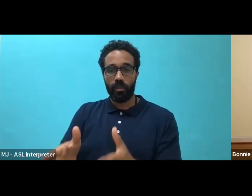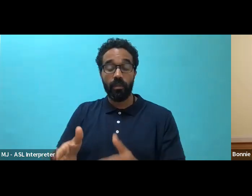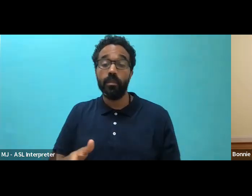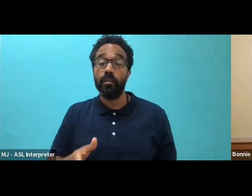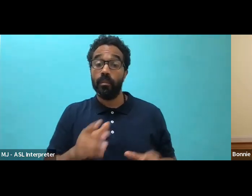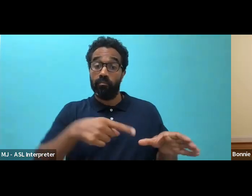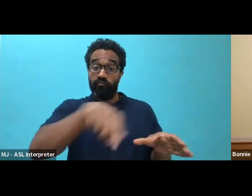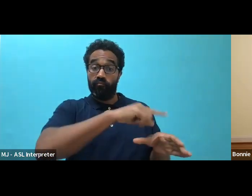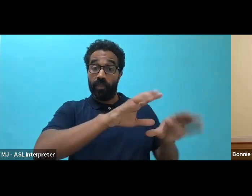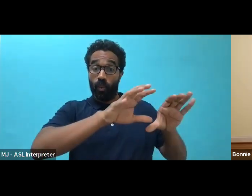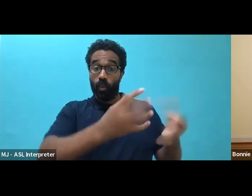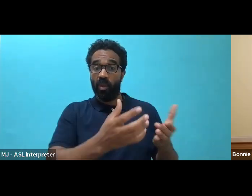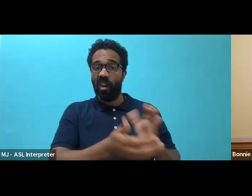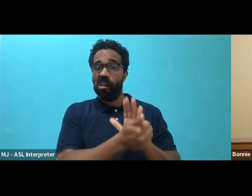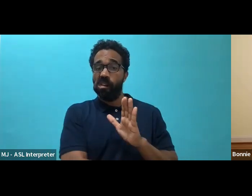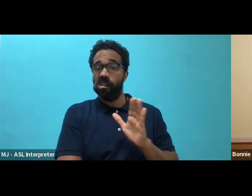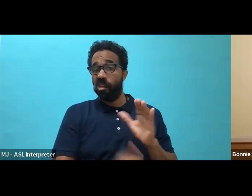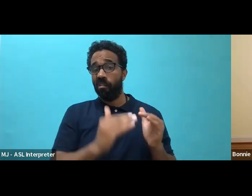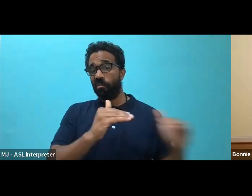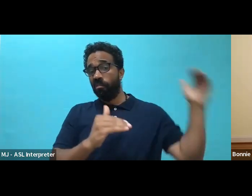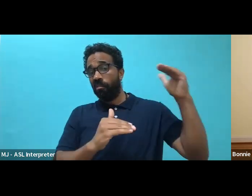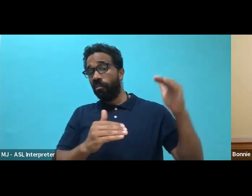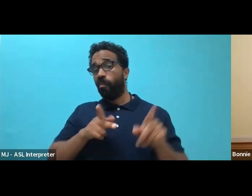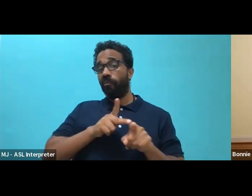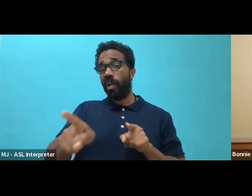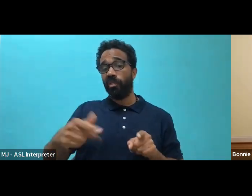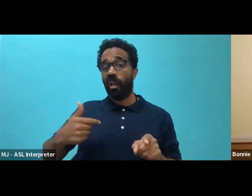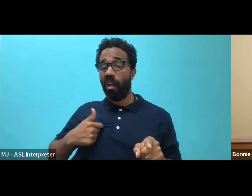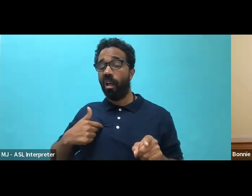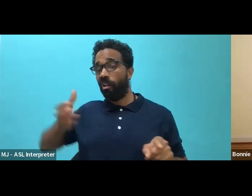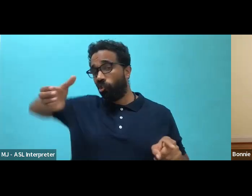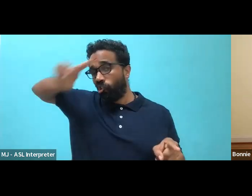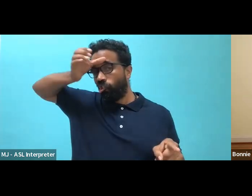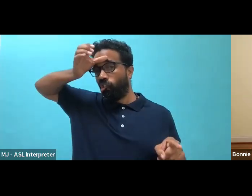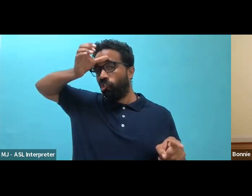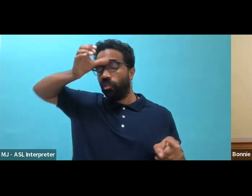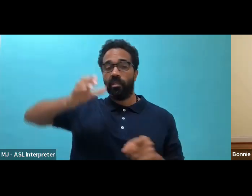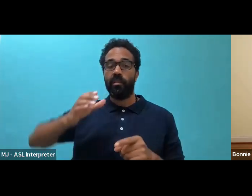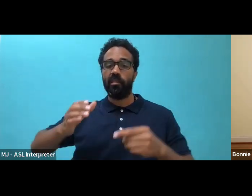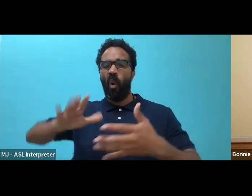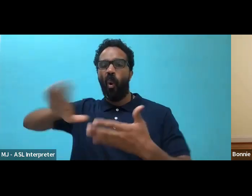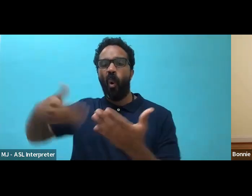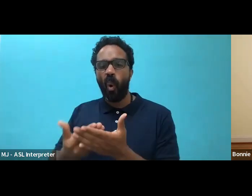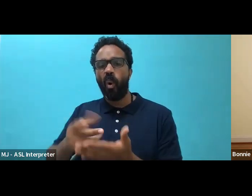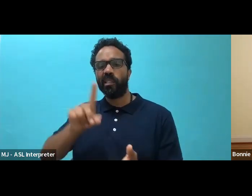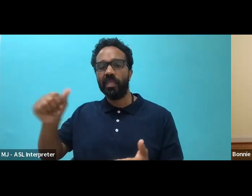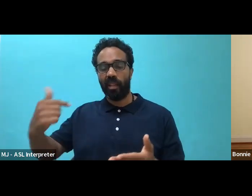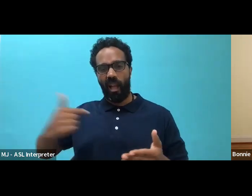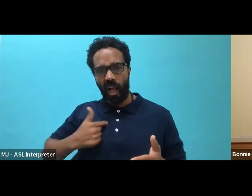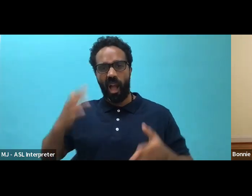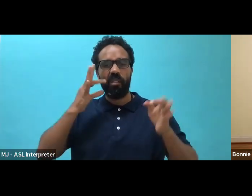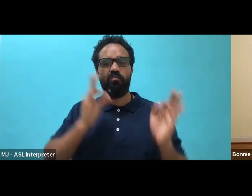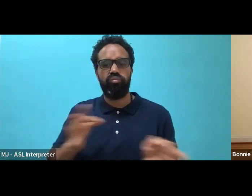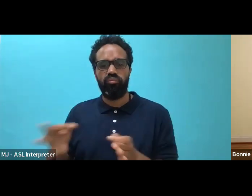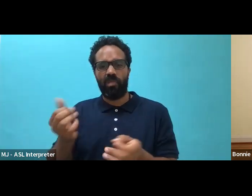seen as the experts on all of disabilities and are the arbiters of most major decisions about what